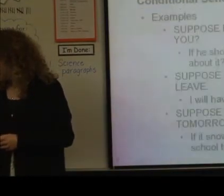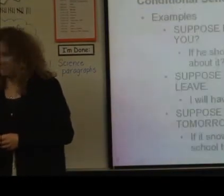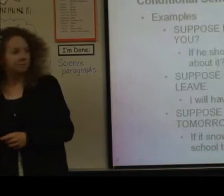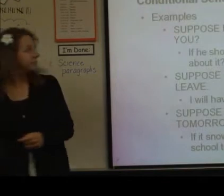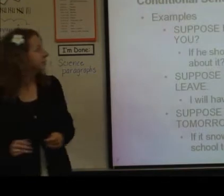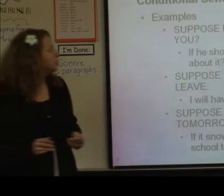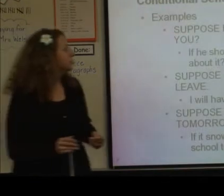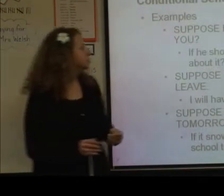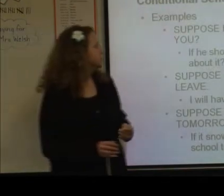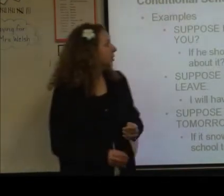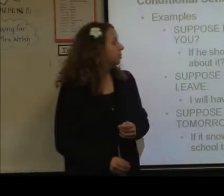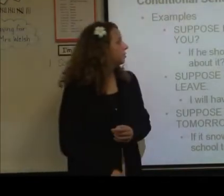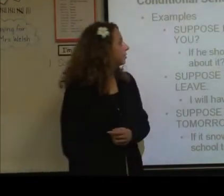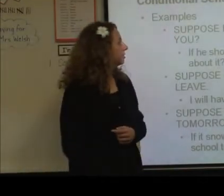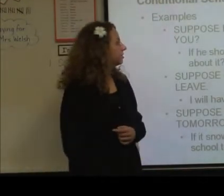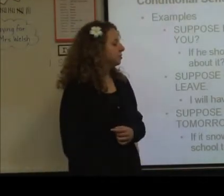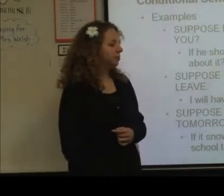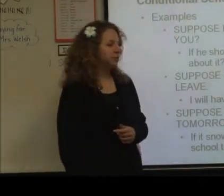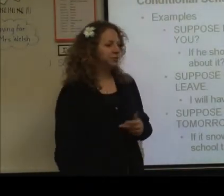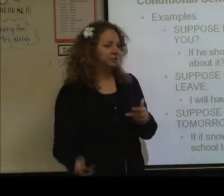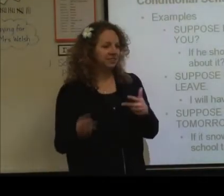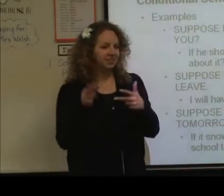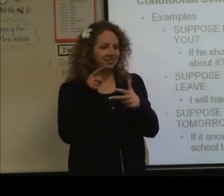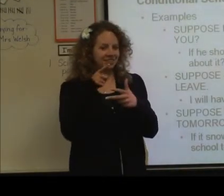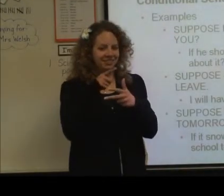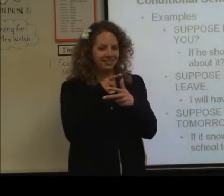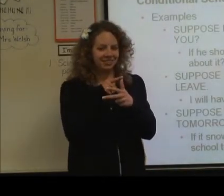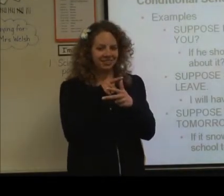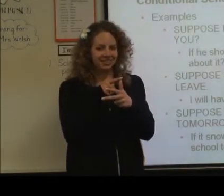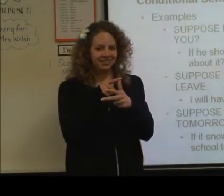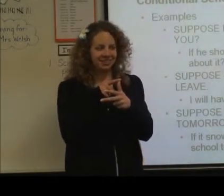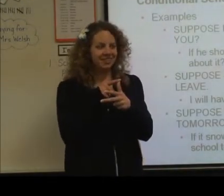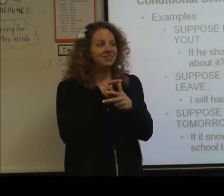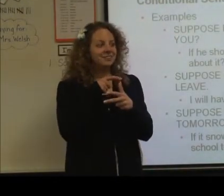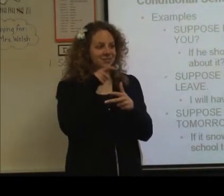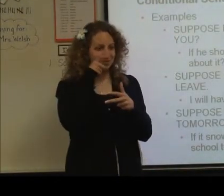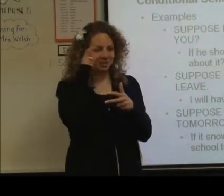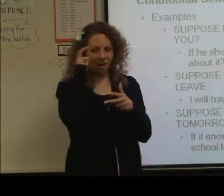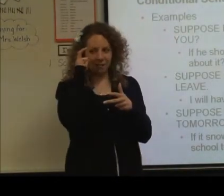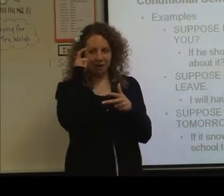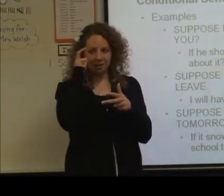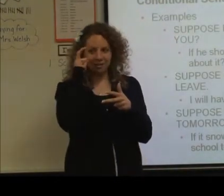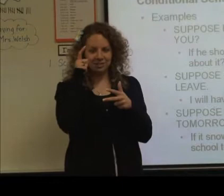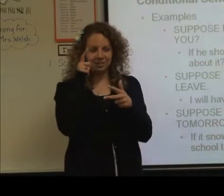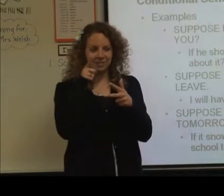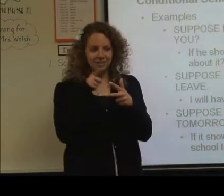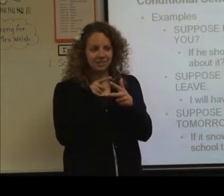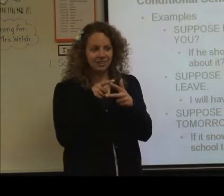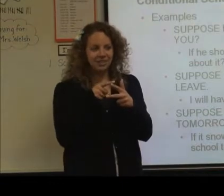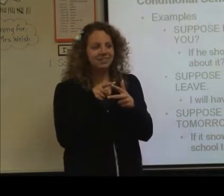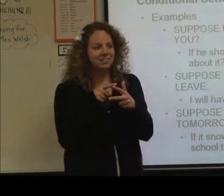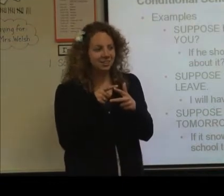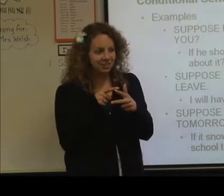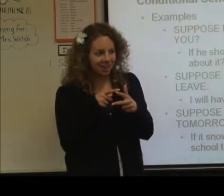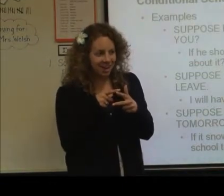Okay. So, what are the three things? So raise your eyebrows, tilt your